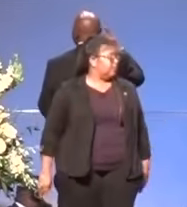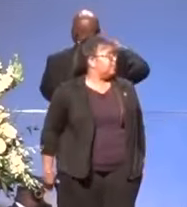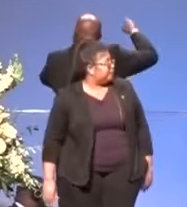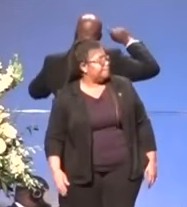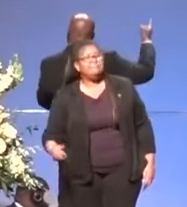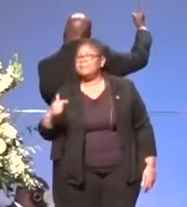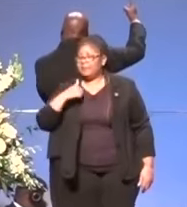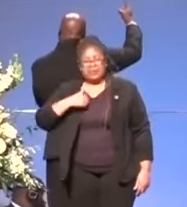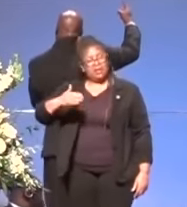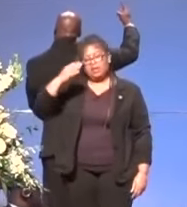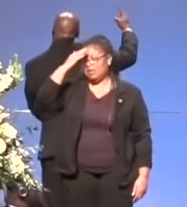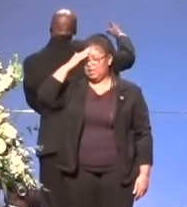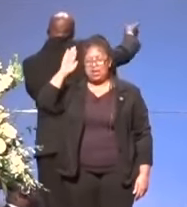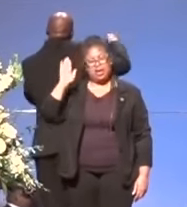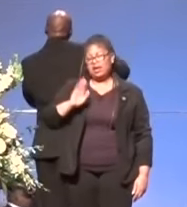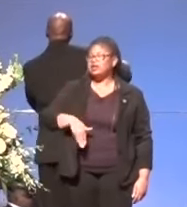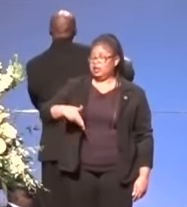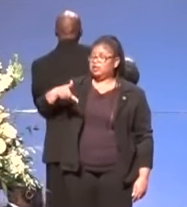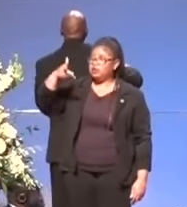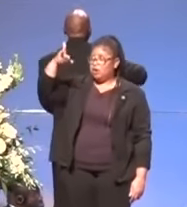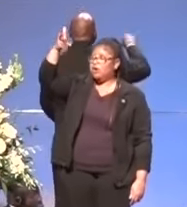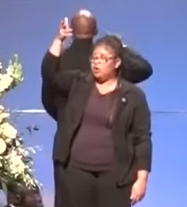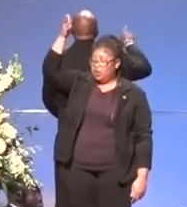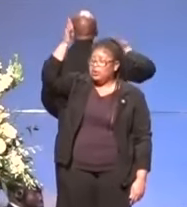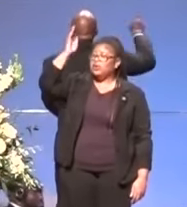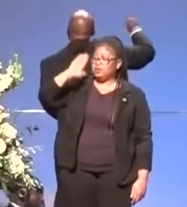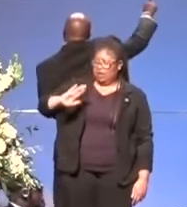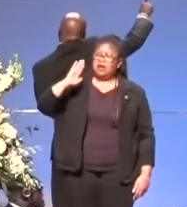I know we are